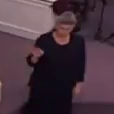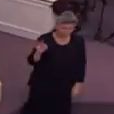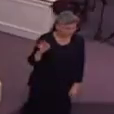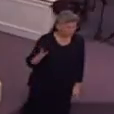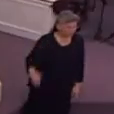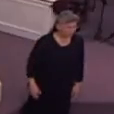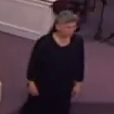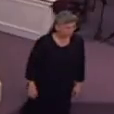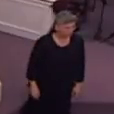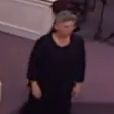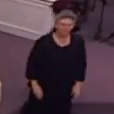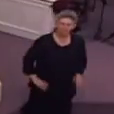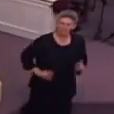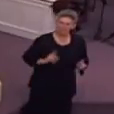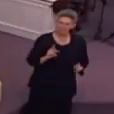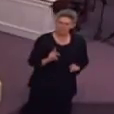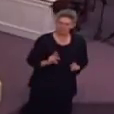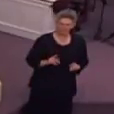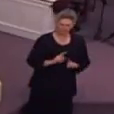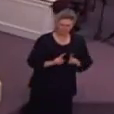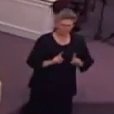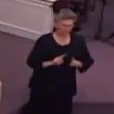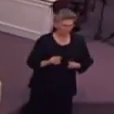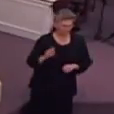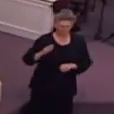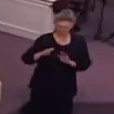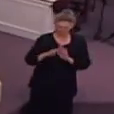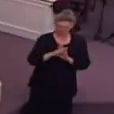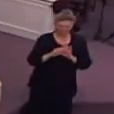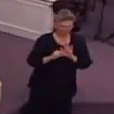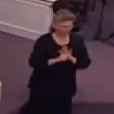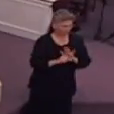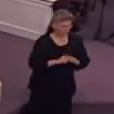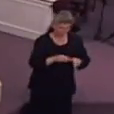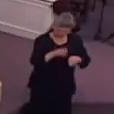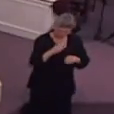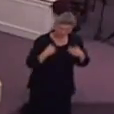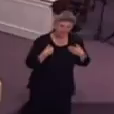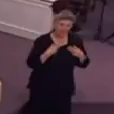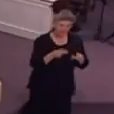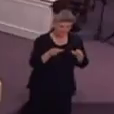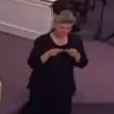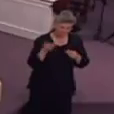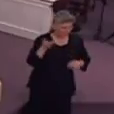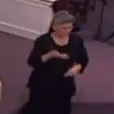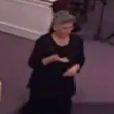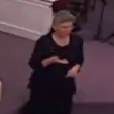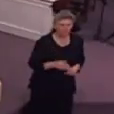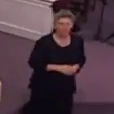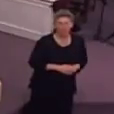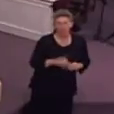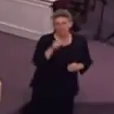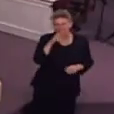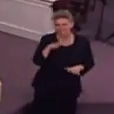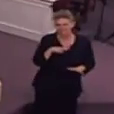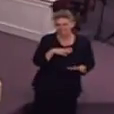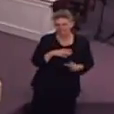Come on, there's people from all walks of life, but God has a place for them. And so this